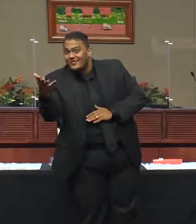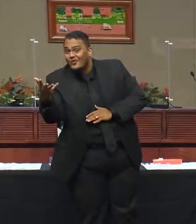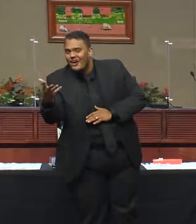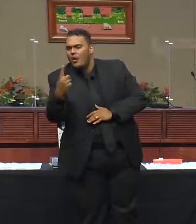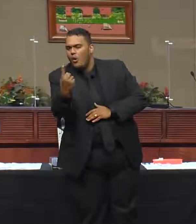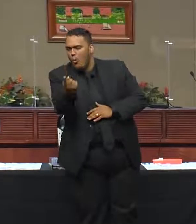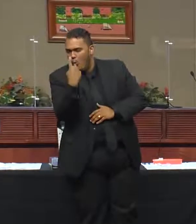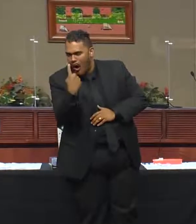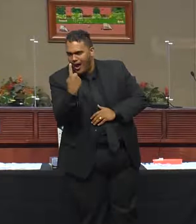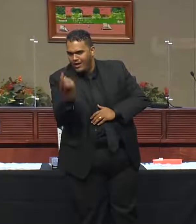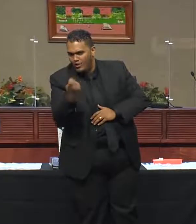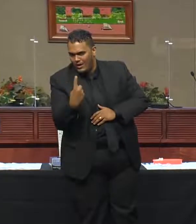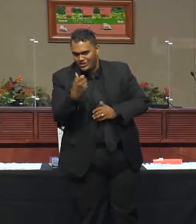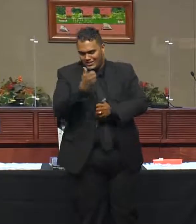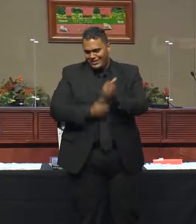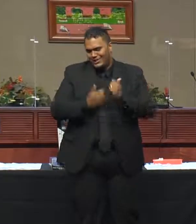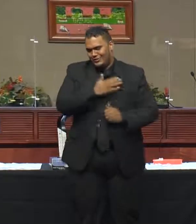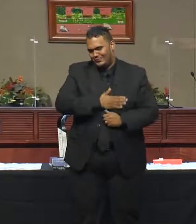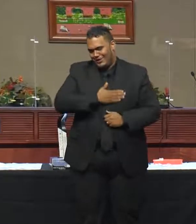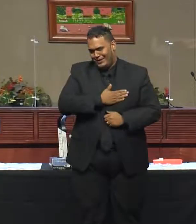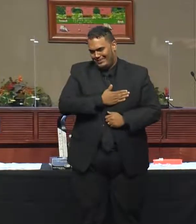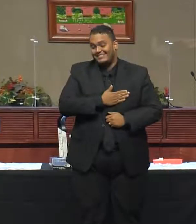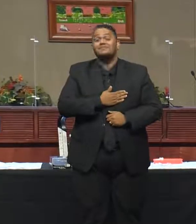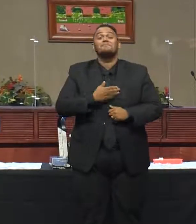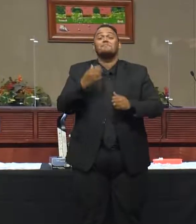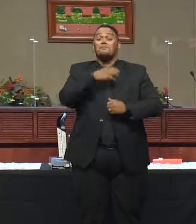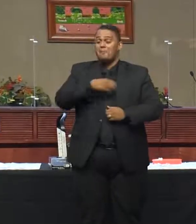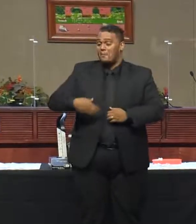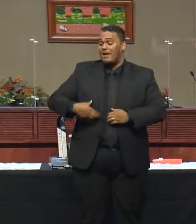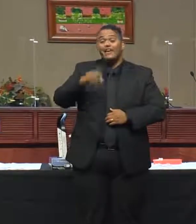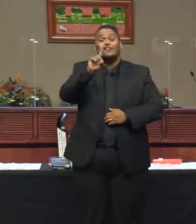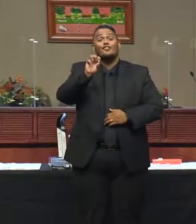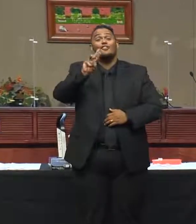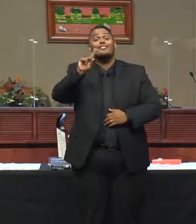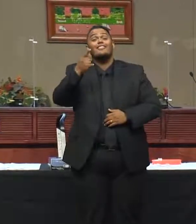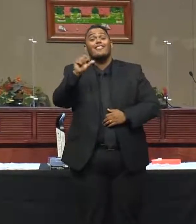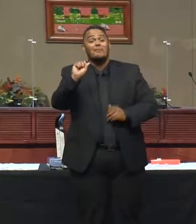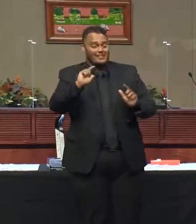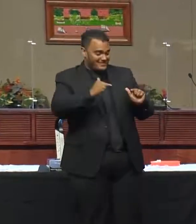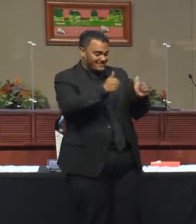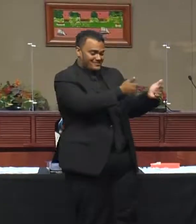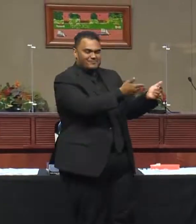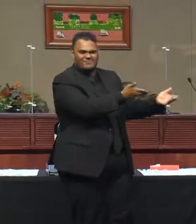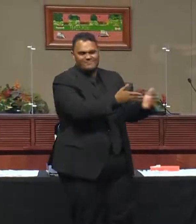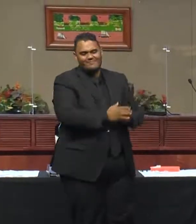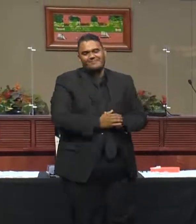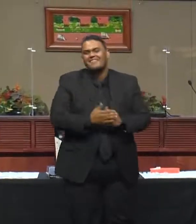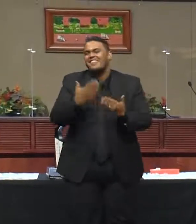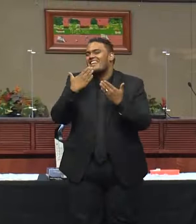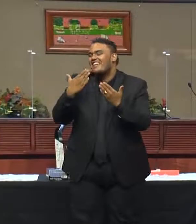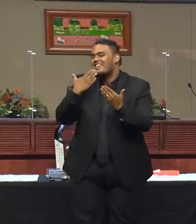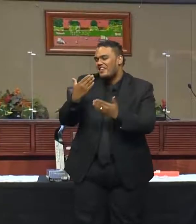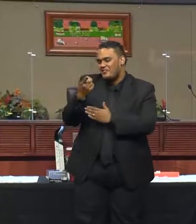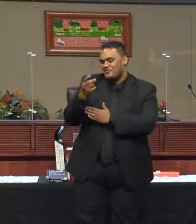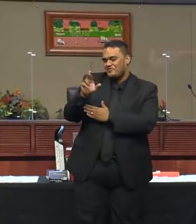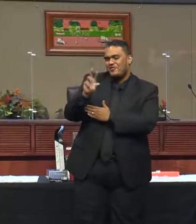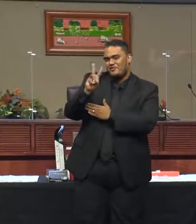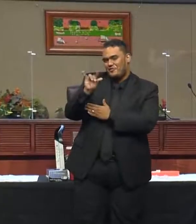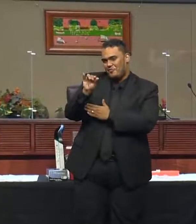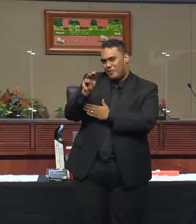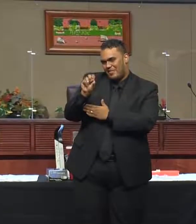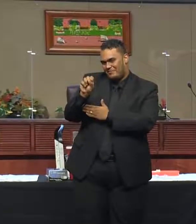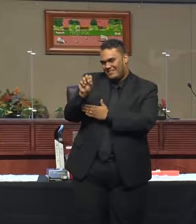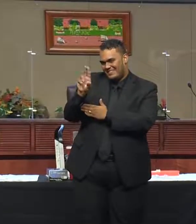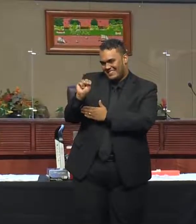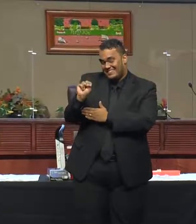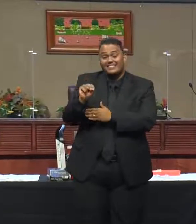this event. I'm glad you're with me. We begin with Mayor Demings. Mayor? All right. Thank you, Dr. Williamson. Thank you for being here. This is the